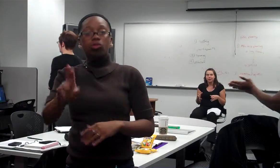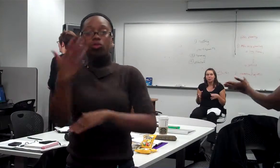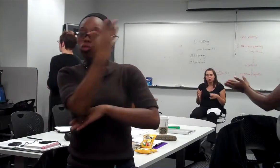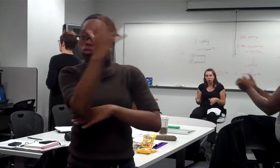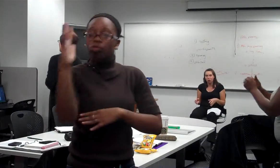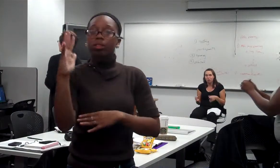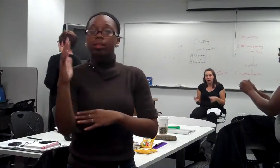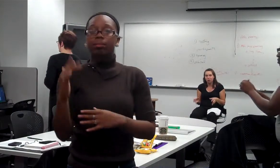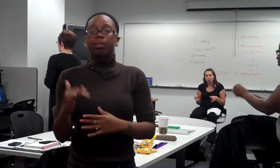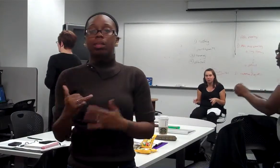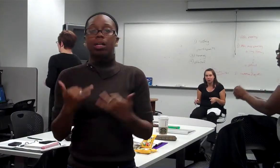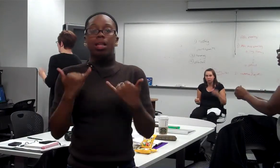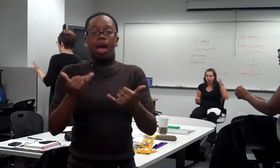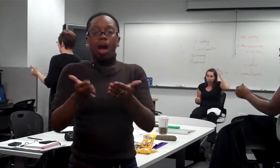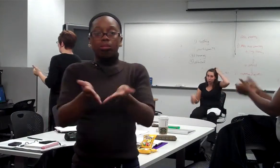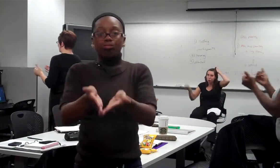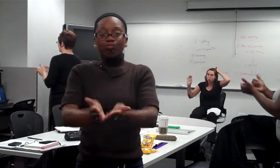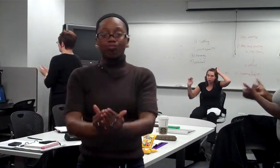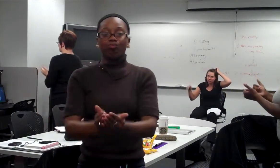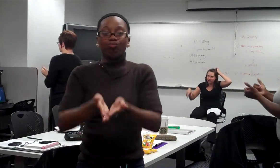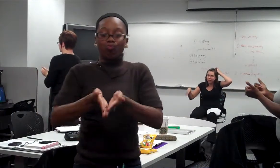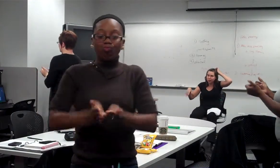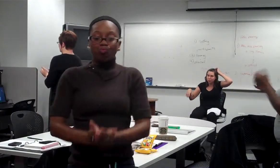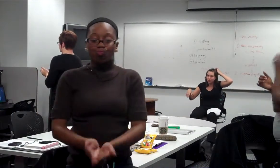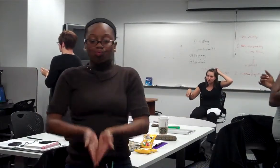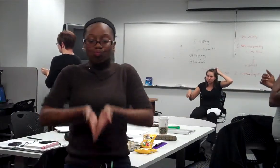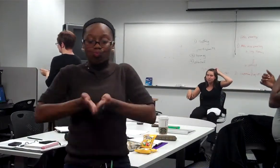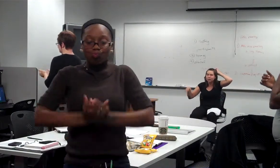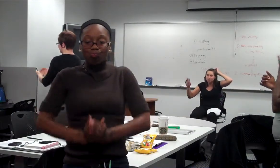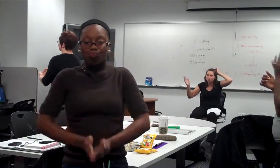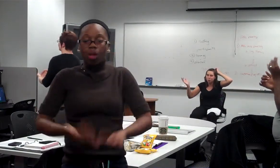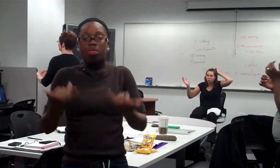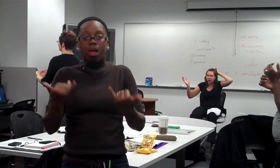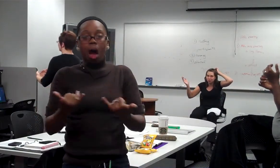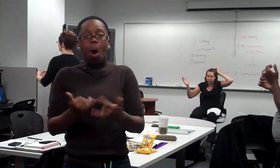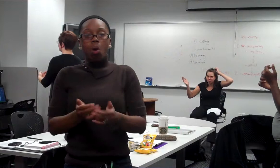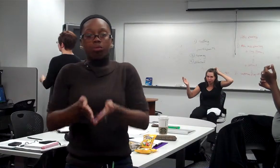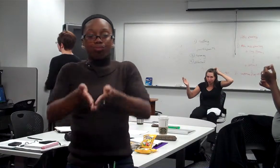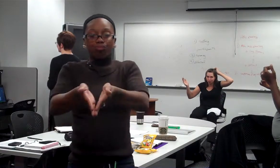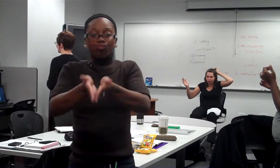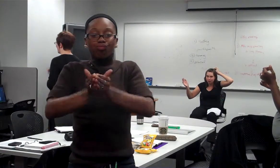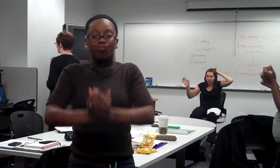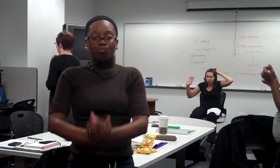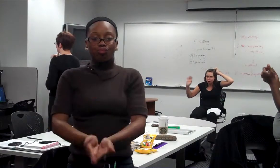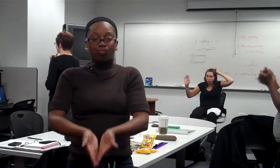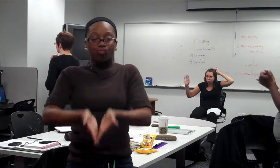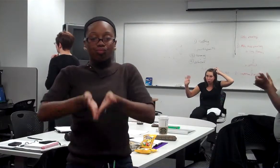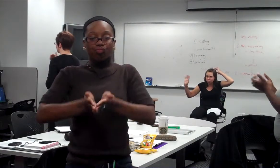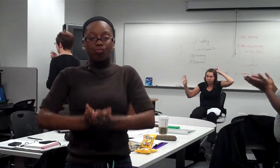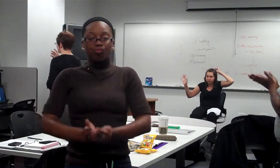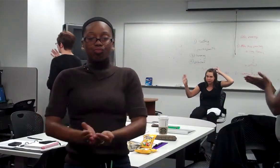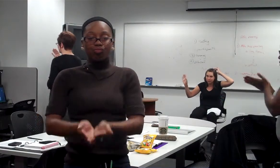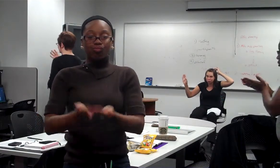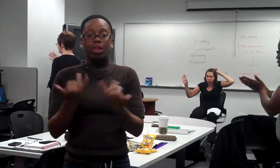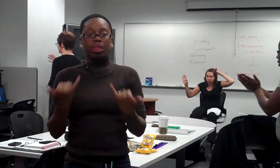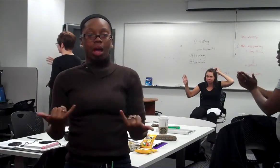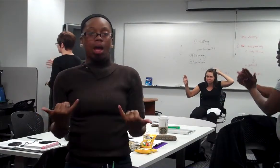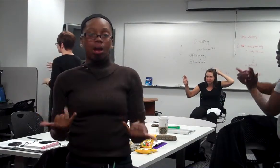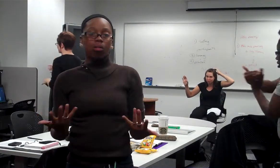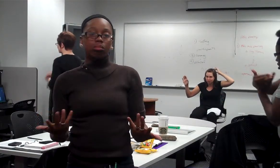and we're going backwards down the river. He's like, whoo, we're finally out of the woods. And then we're going backwards down the river. I'm like, no, we're still in the woods. In fact, we're in